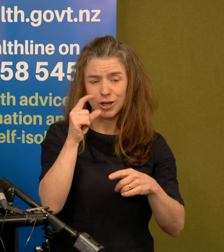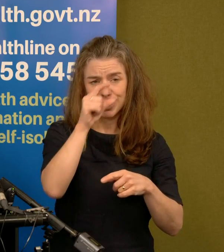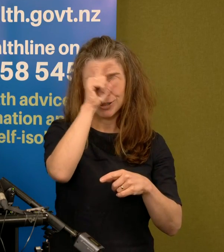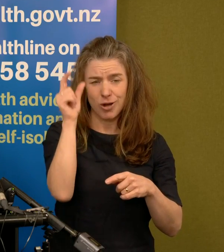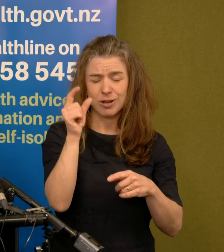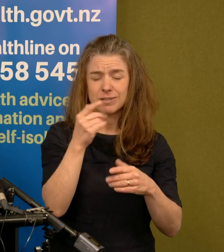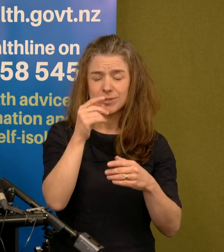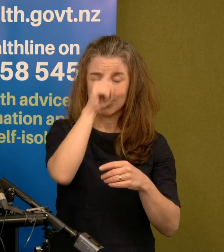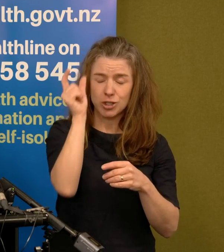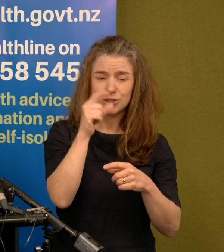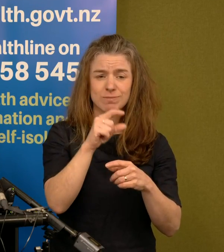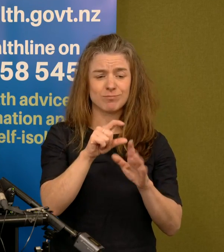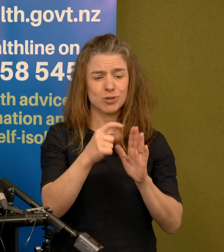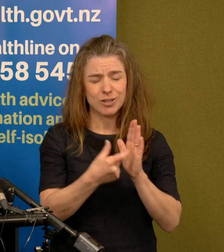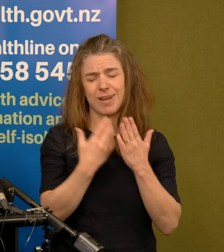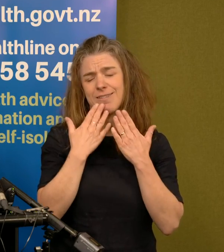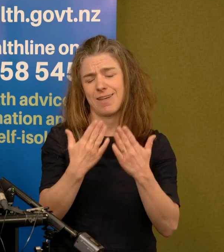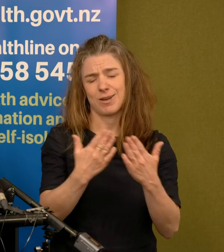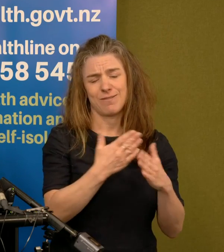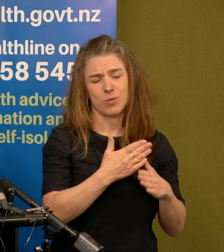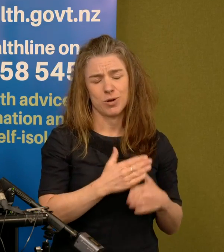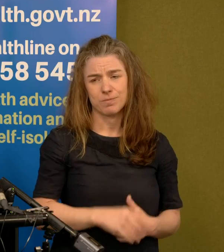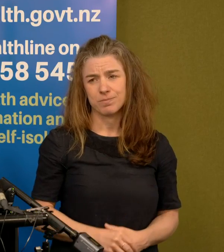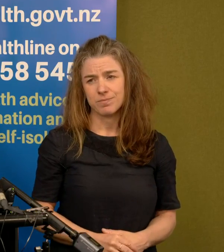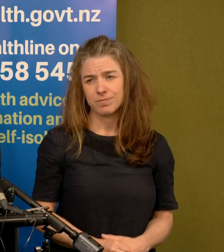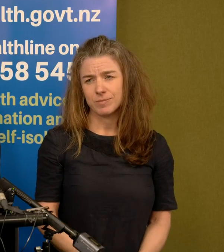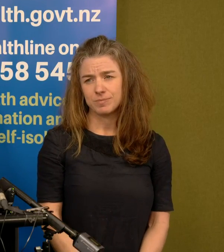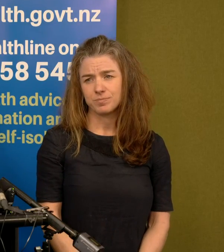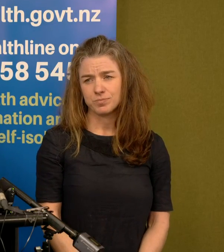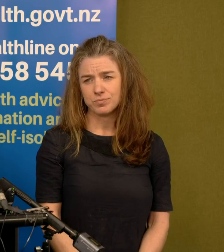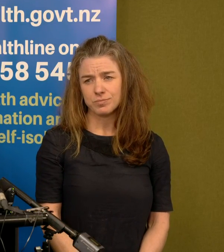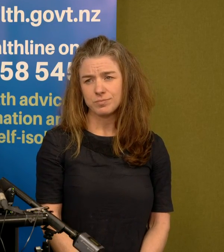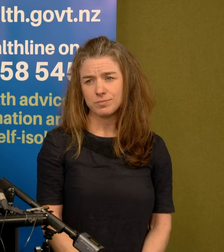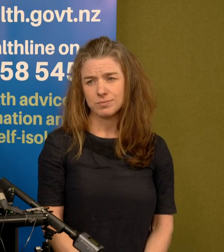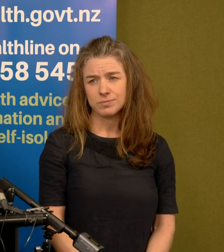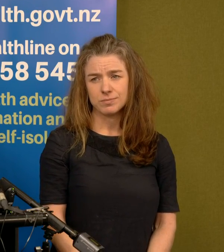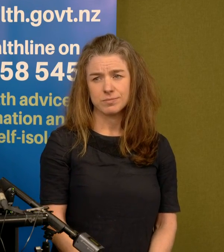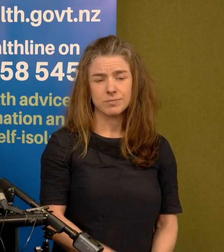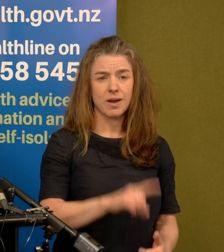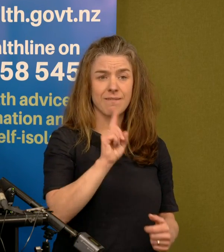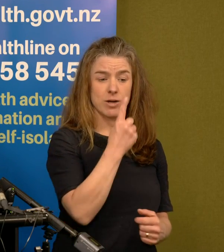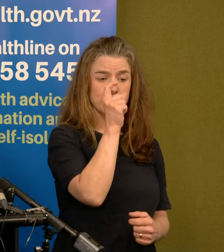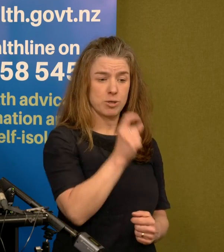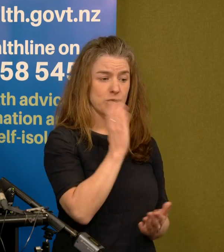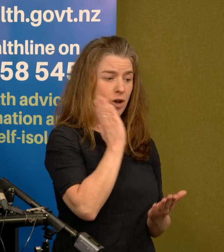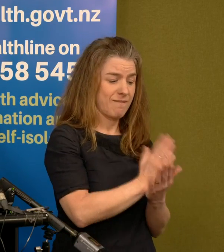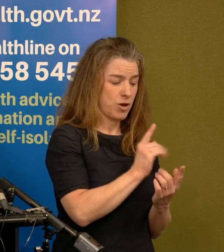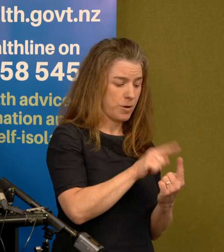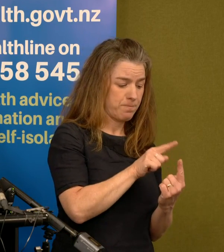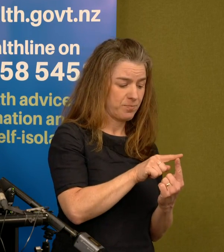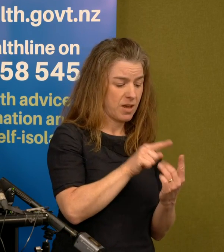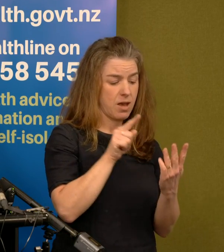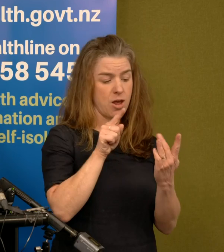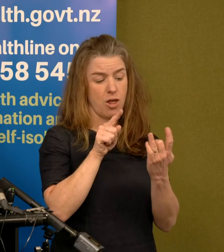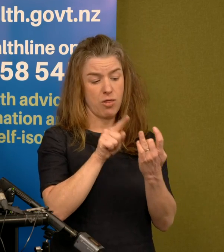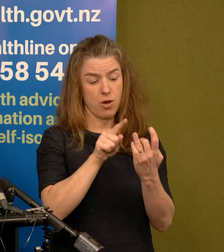keep it up. I'm open for questions now. Is there any connection between the family involved in the first confirmed case and the family in this